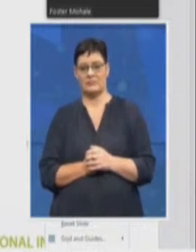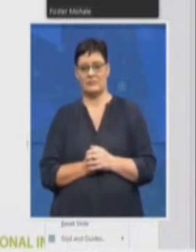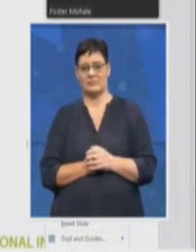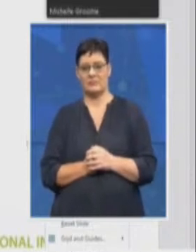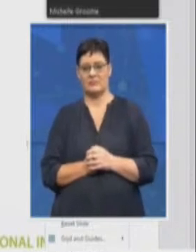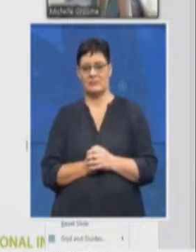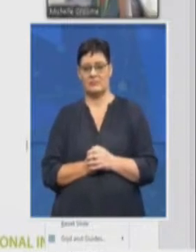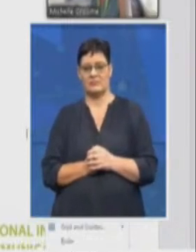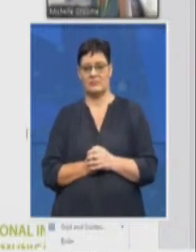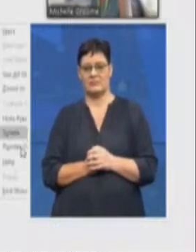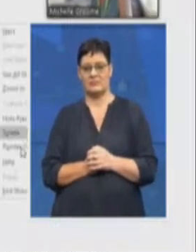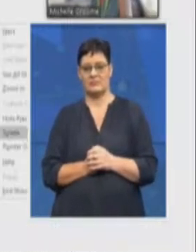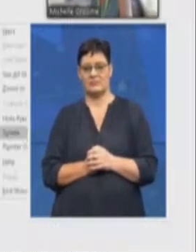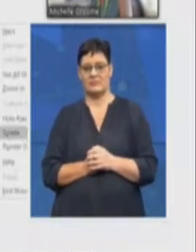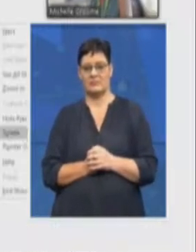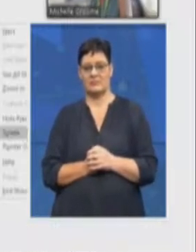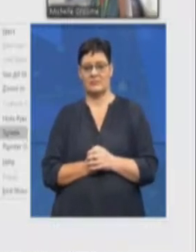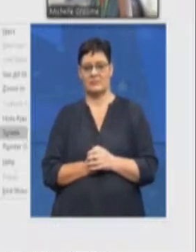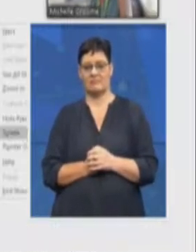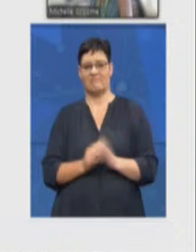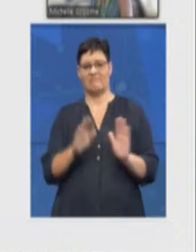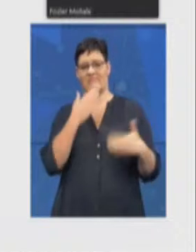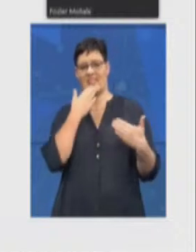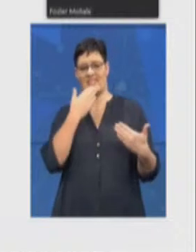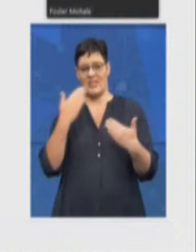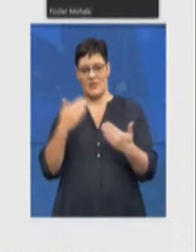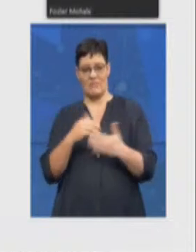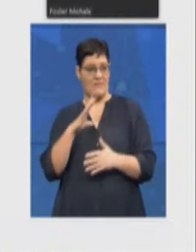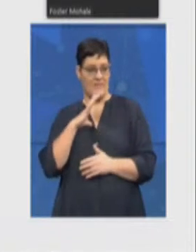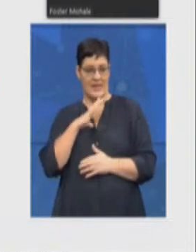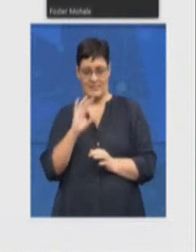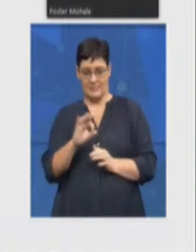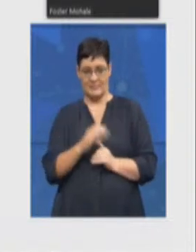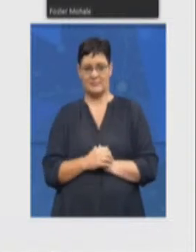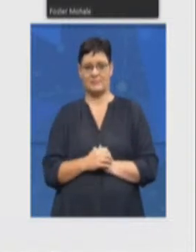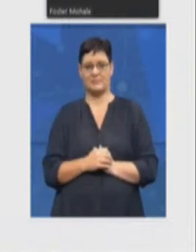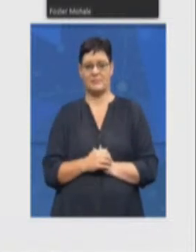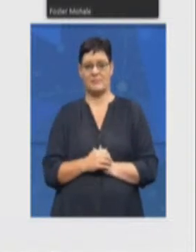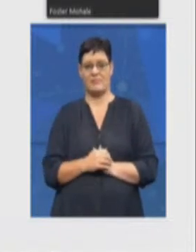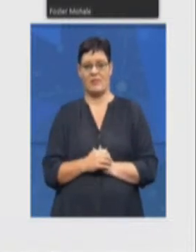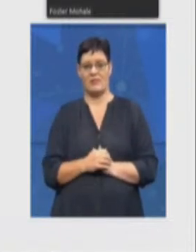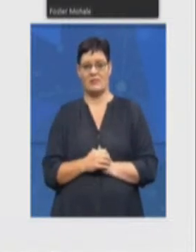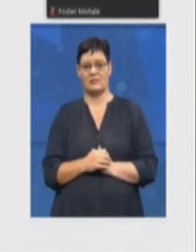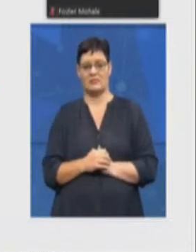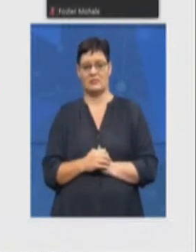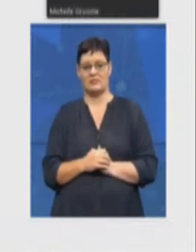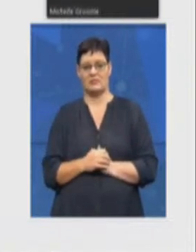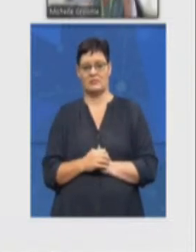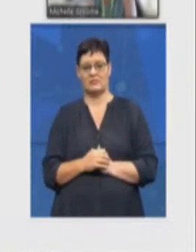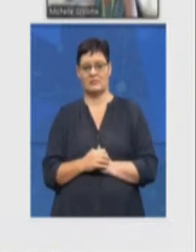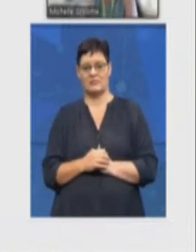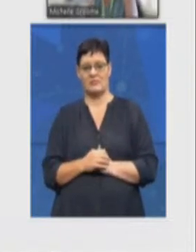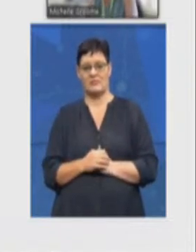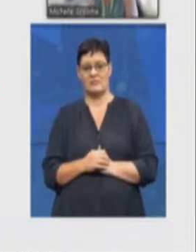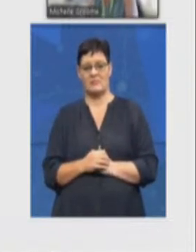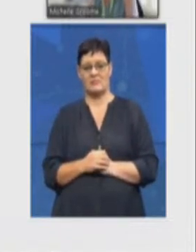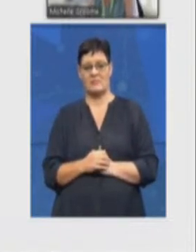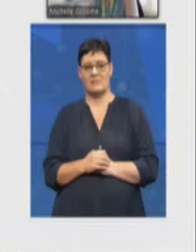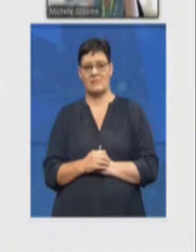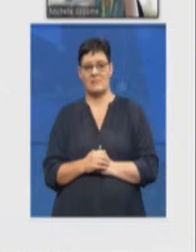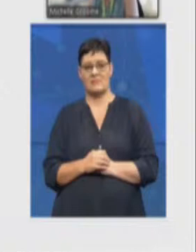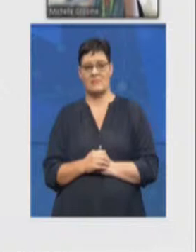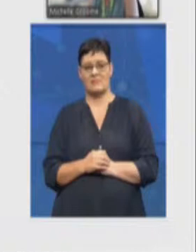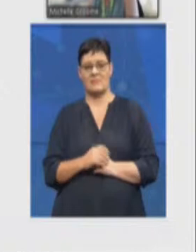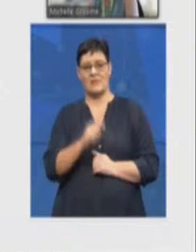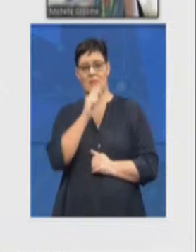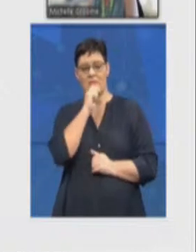Thank you. Is it fine now? Yeah, I can just put it. Oh, yeah, no, it's fine. Okay, wonderful. Great. Good morning, Honourable Minister and colleagues and